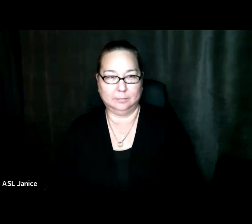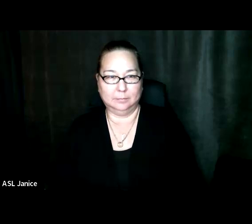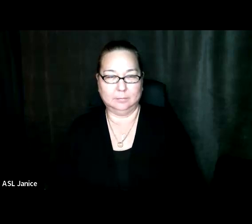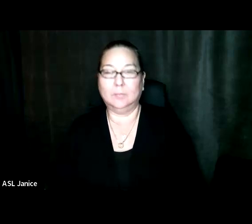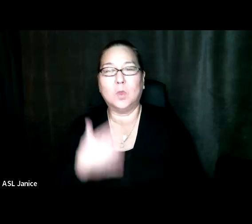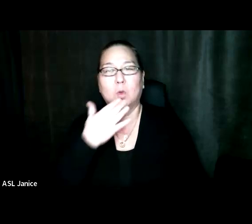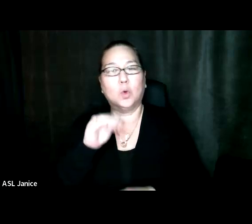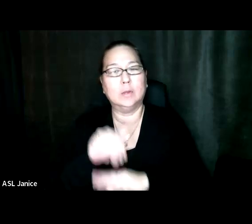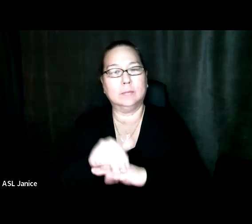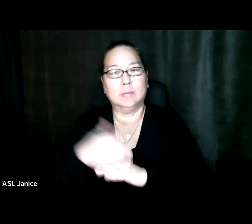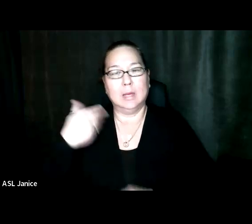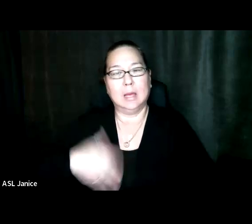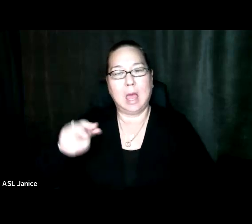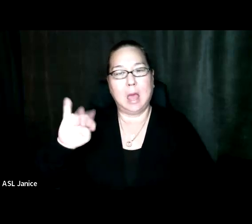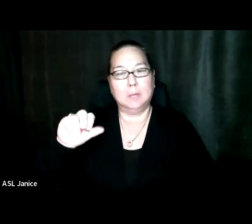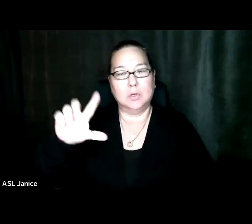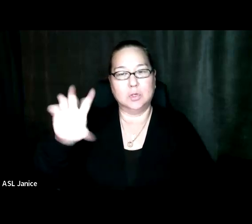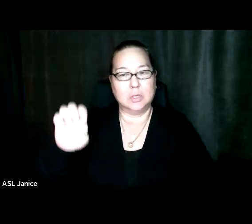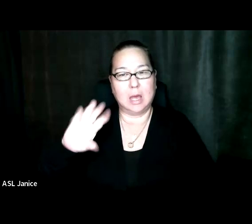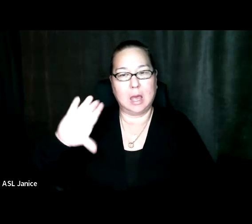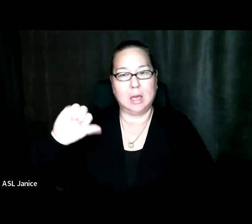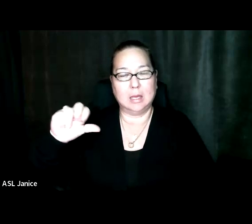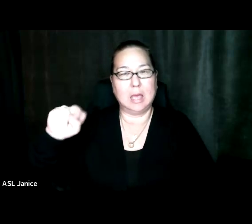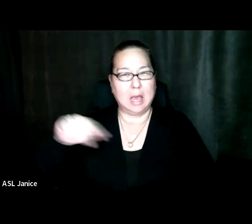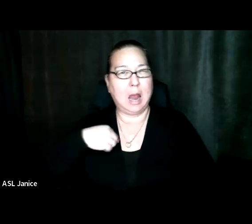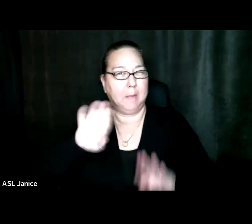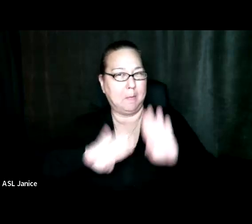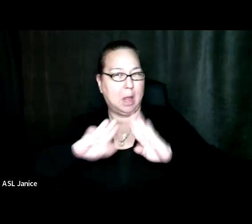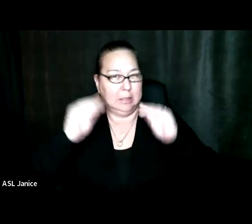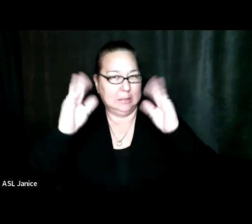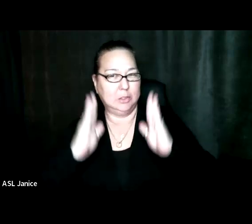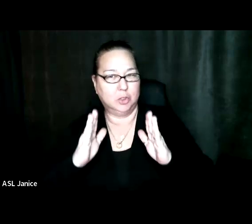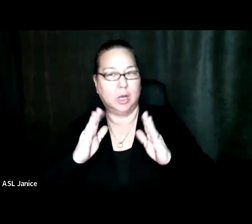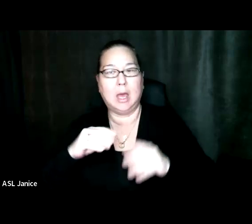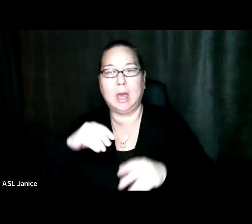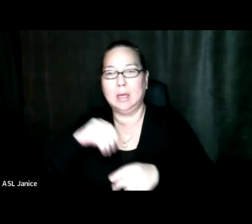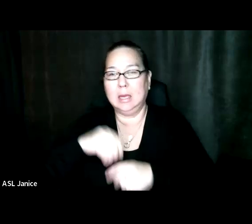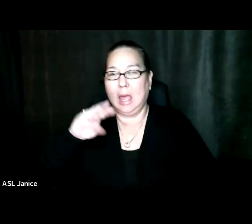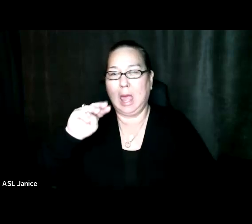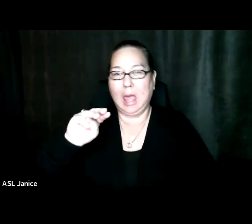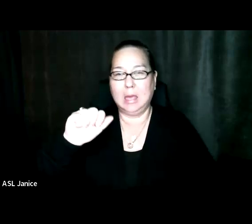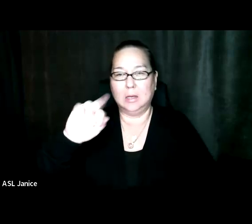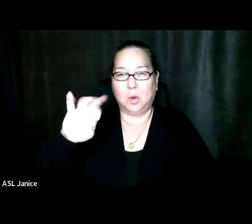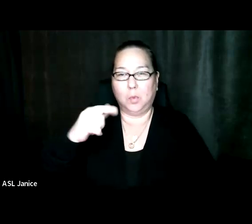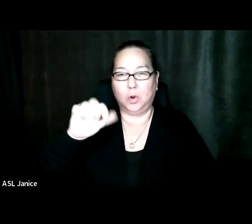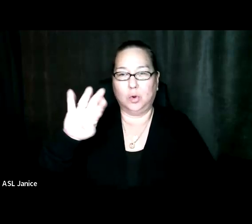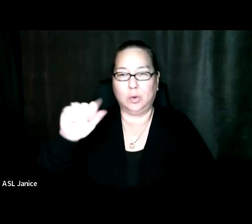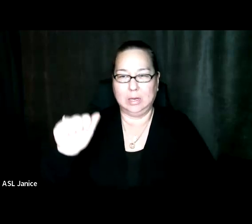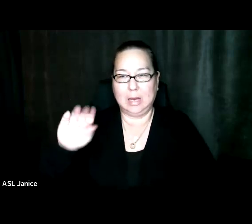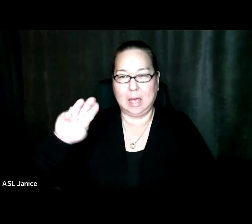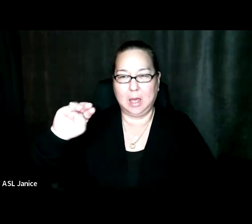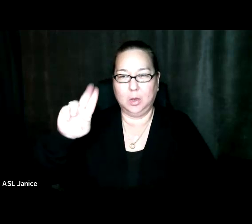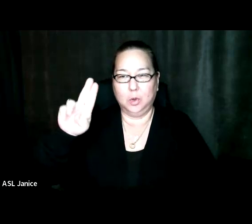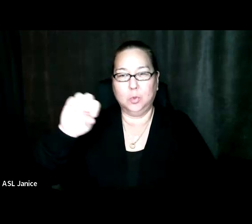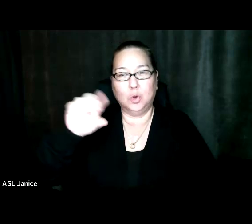Good evening. My name is Michelle Kane, and I'm a biology teacher at the Margaret and Muniz Academy in Jamaica Plain. Brushing your teeth,